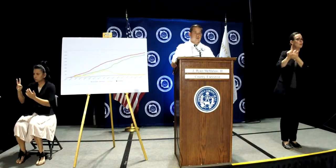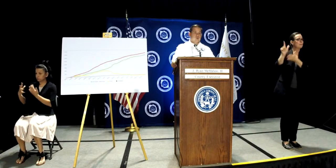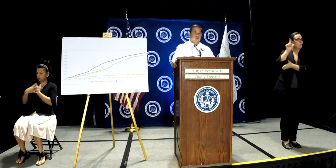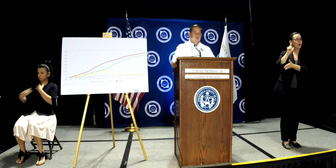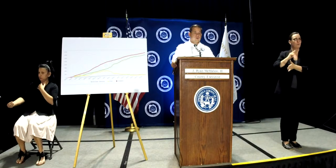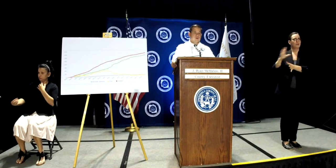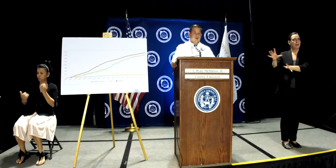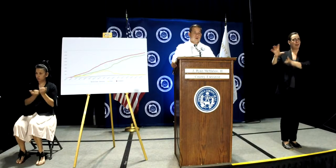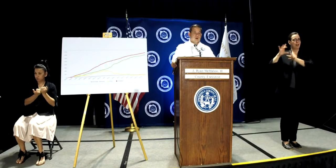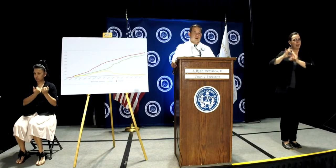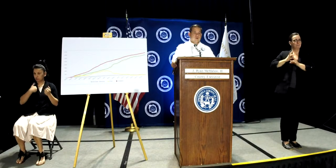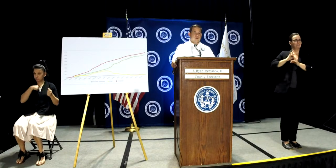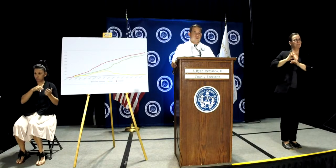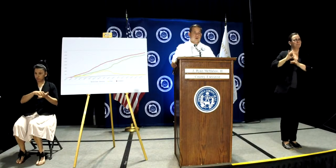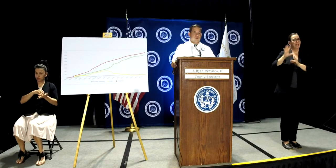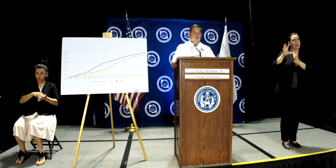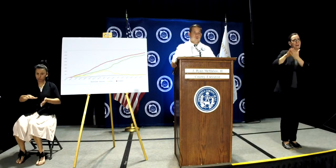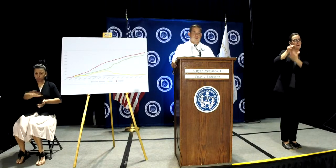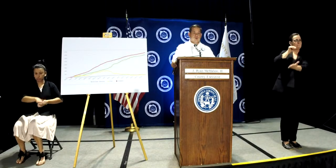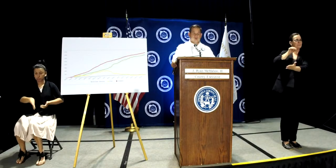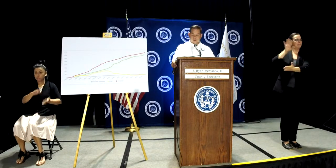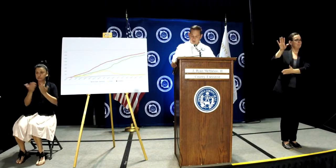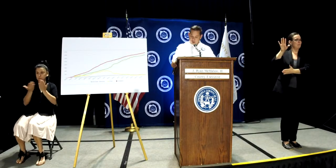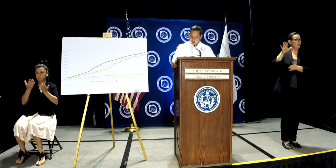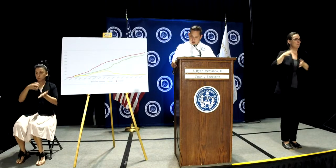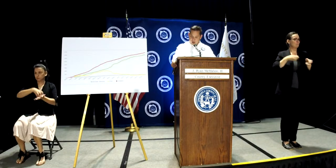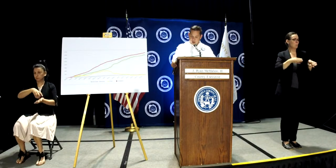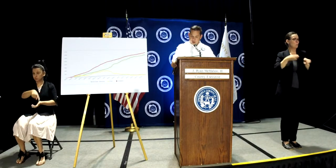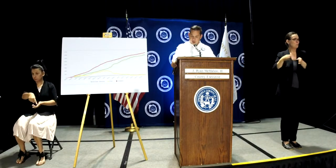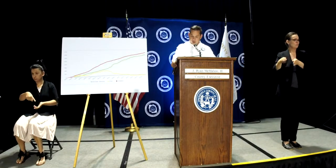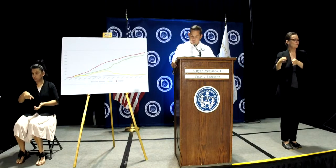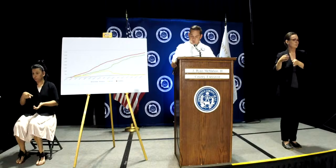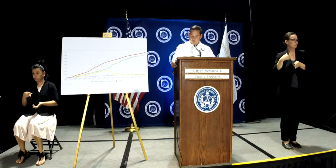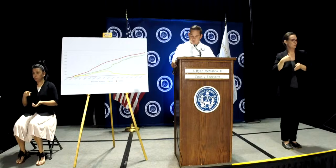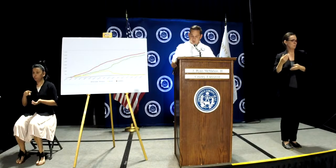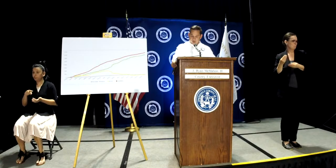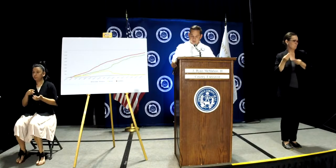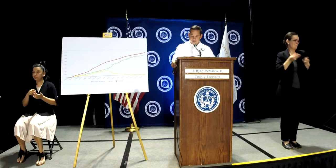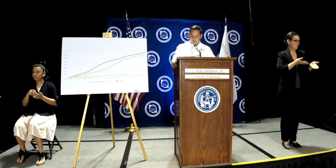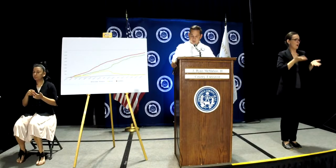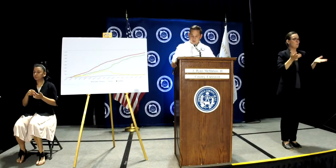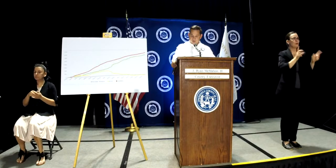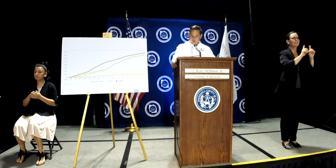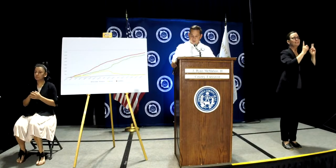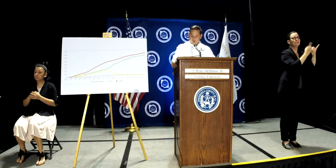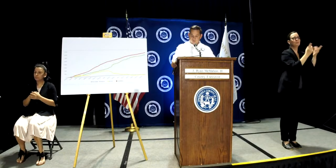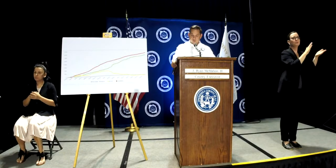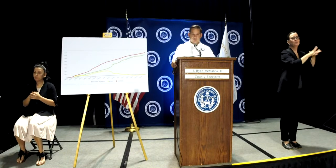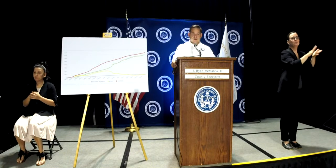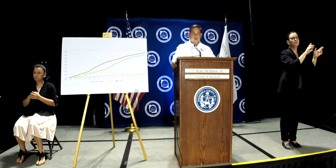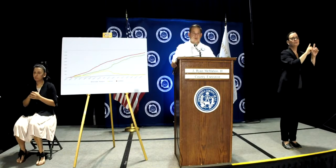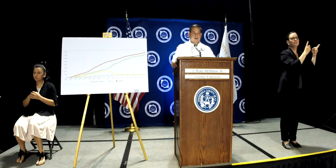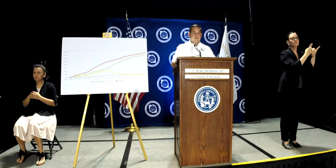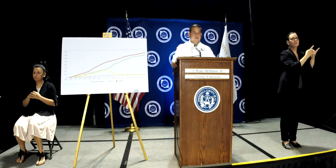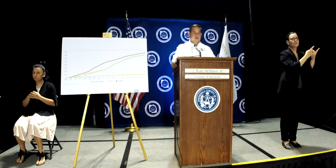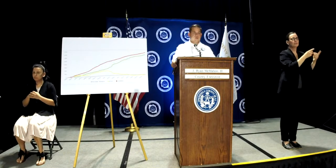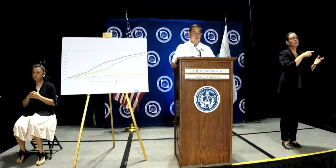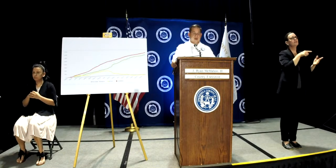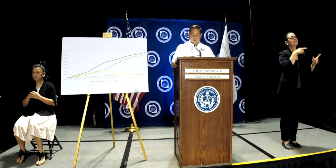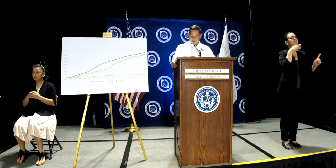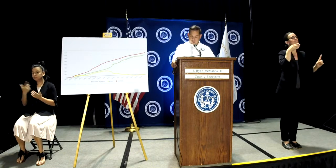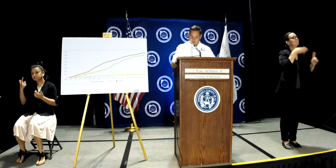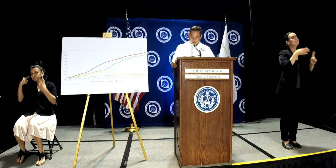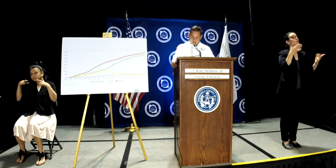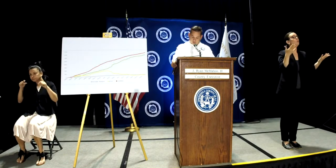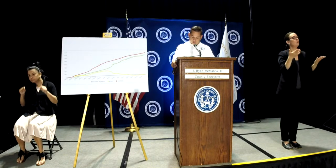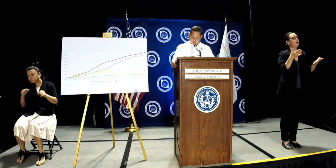work on students, especially our high school students, and we will continue to hopefully see a lot of success with